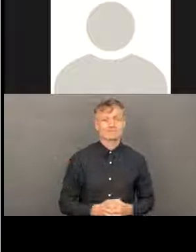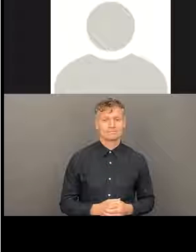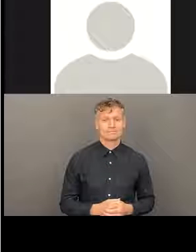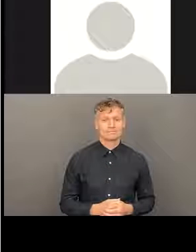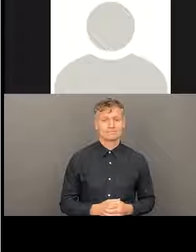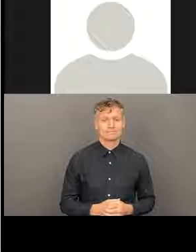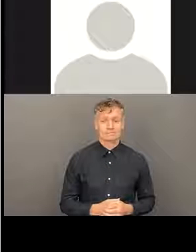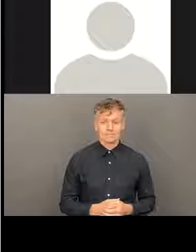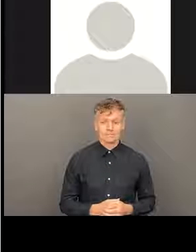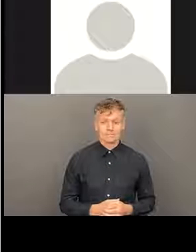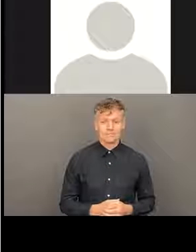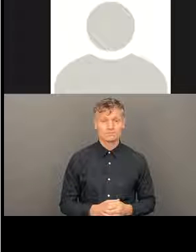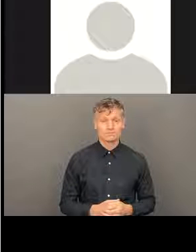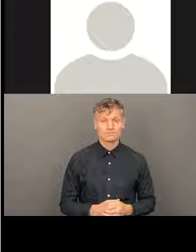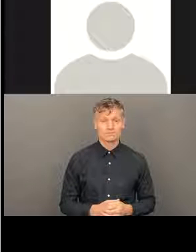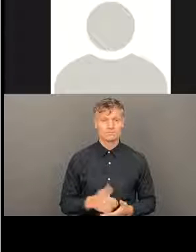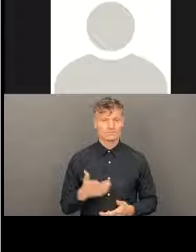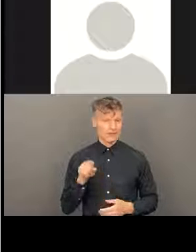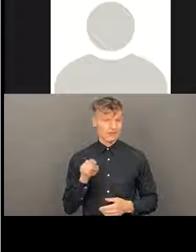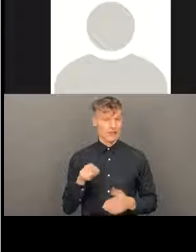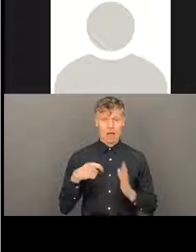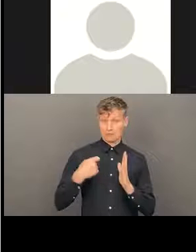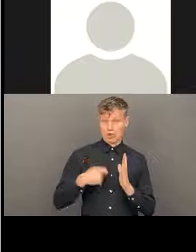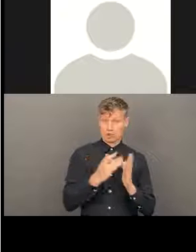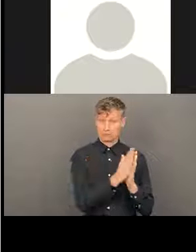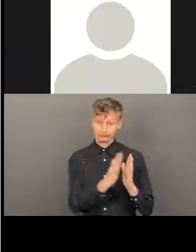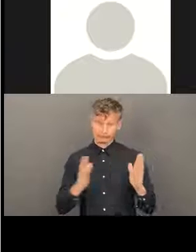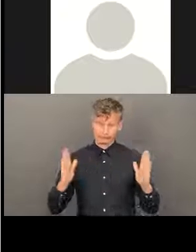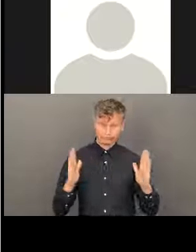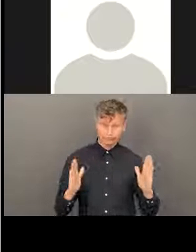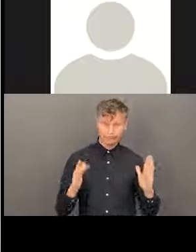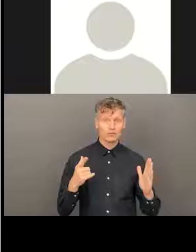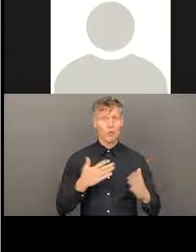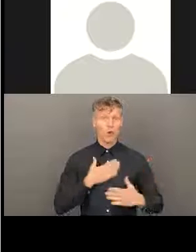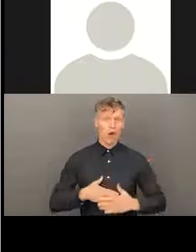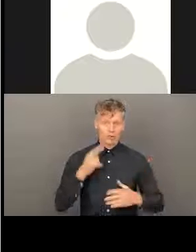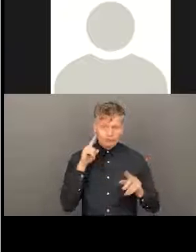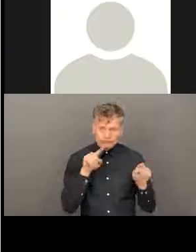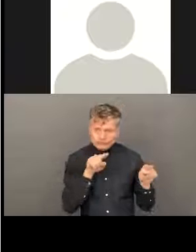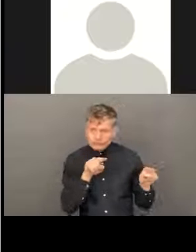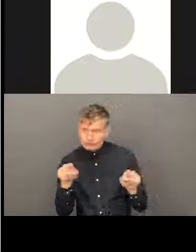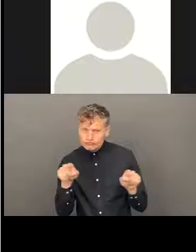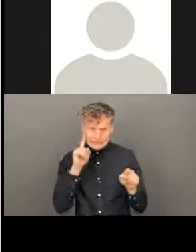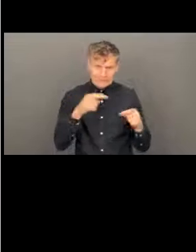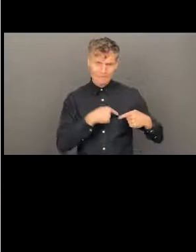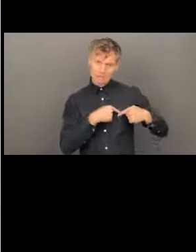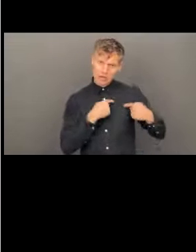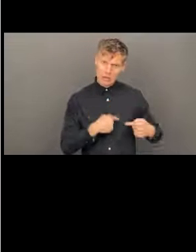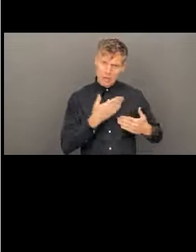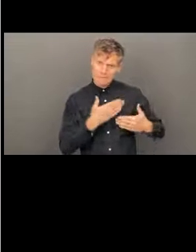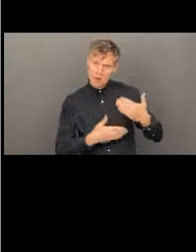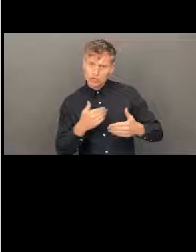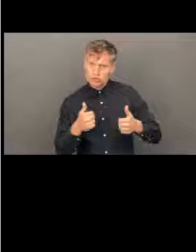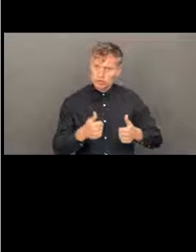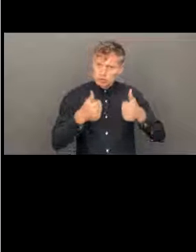During this project, to ensure that the volunteering process was effective, we have adopted some